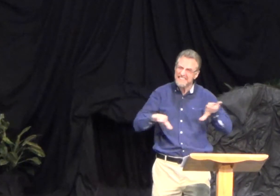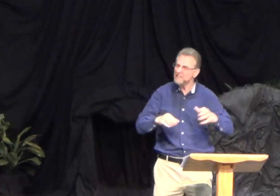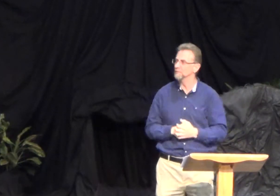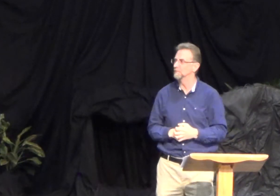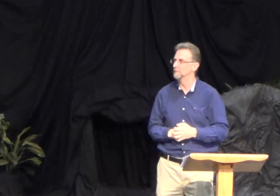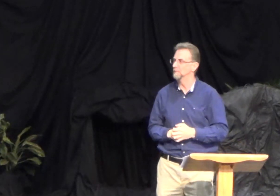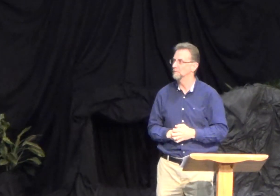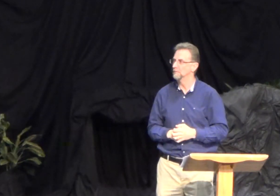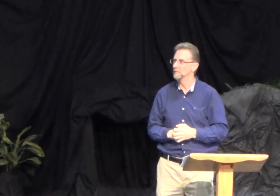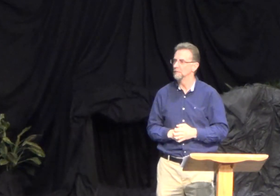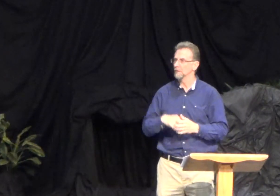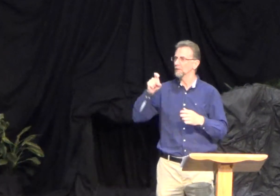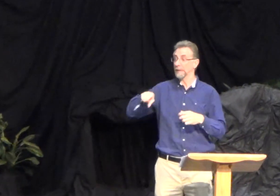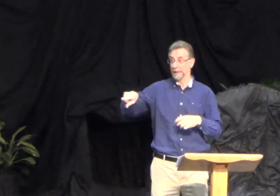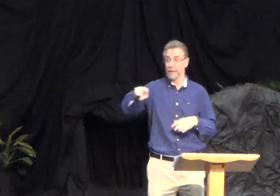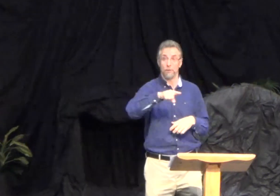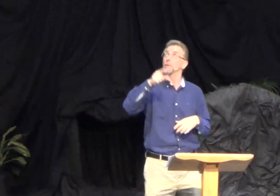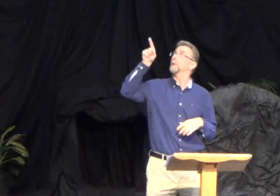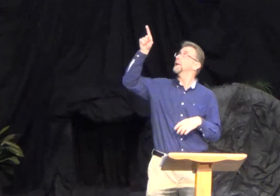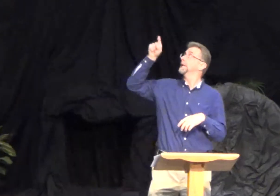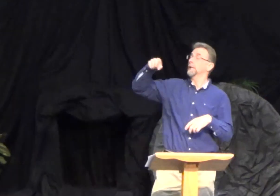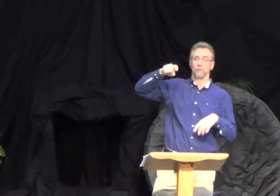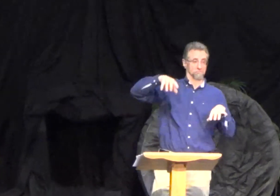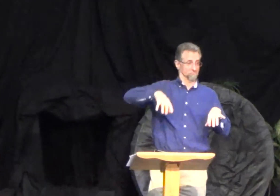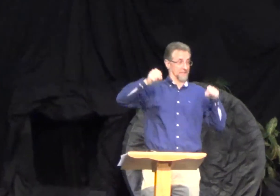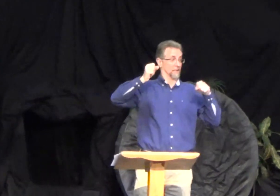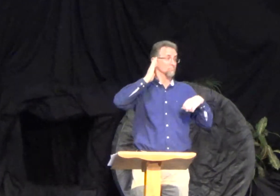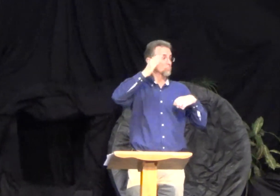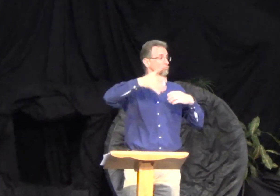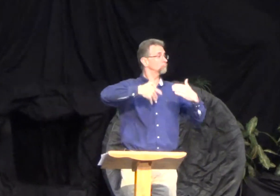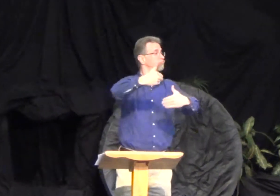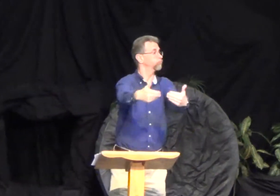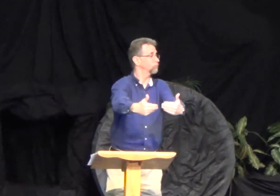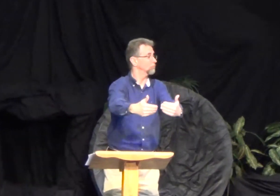Thank you.